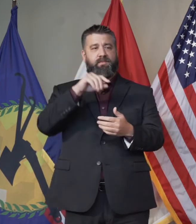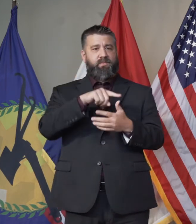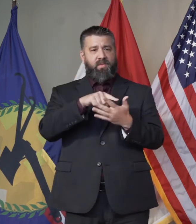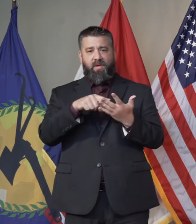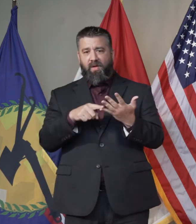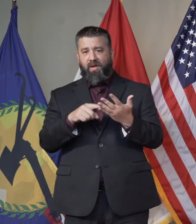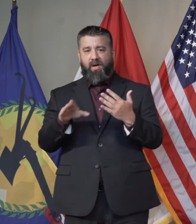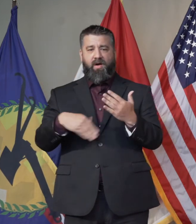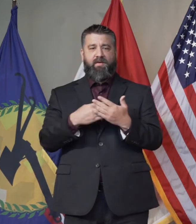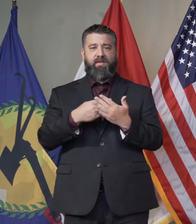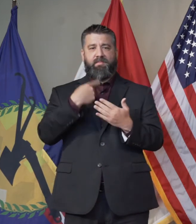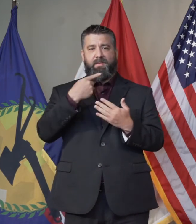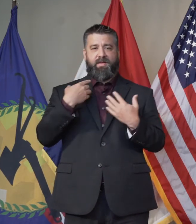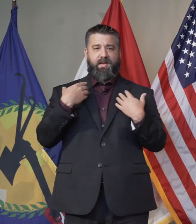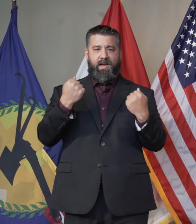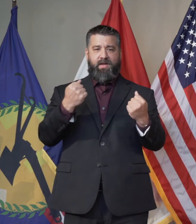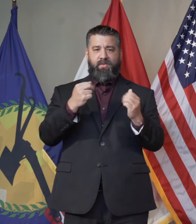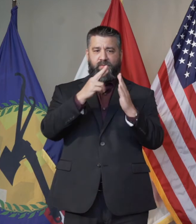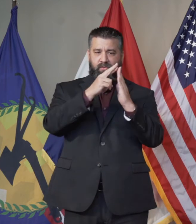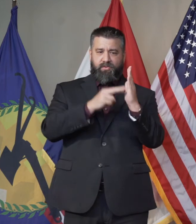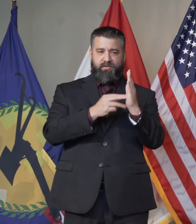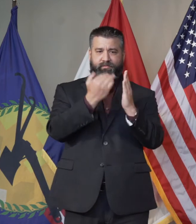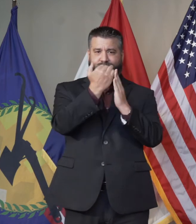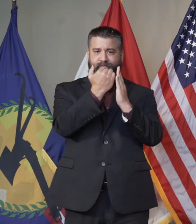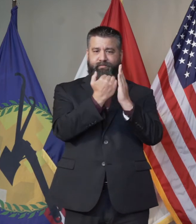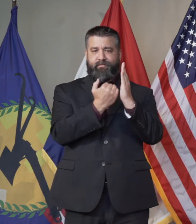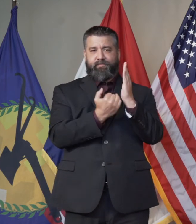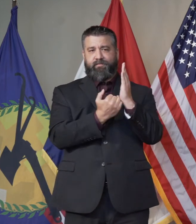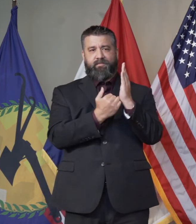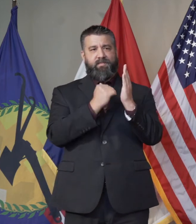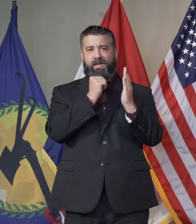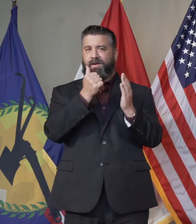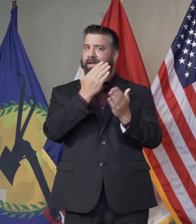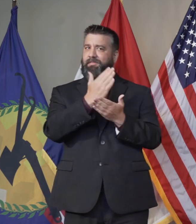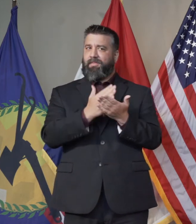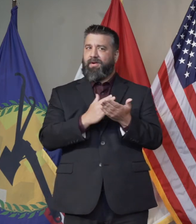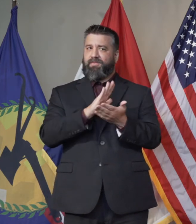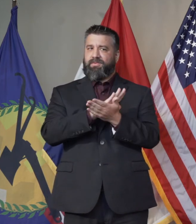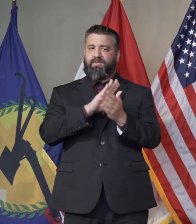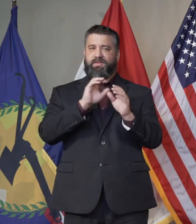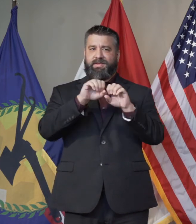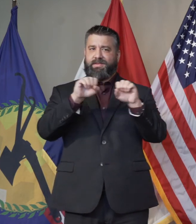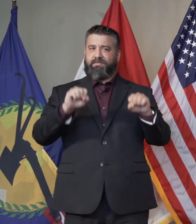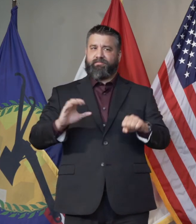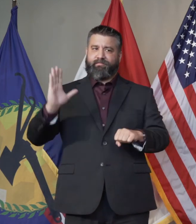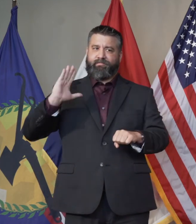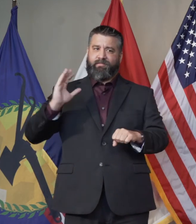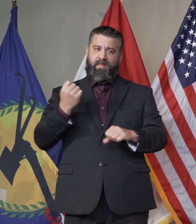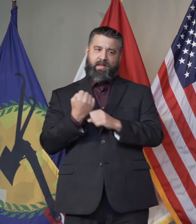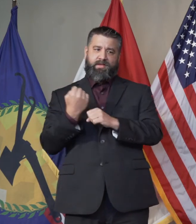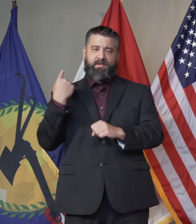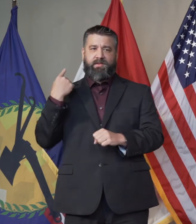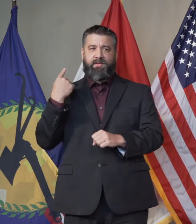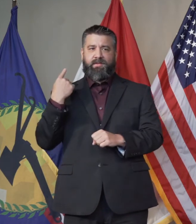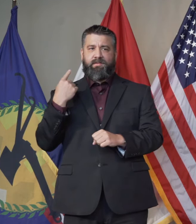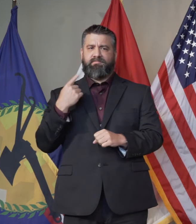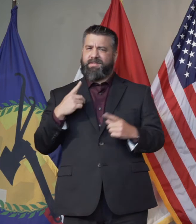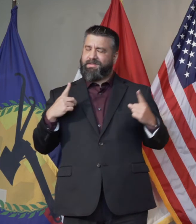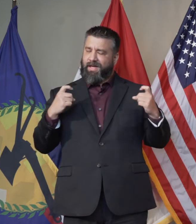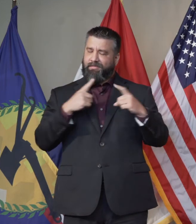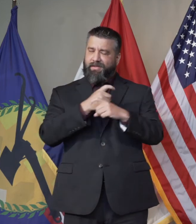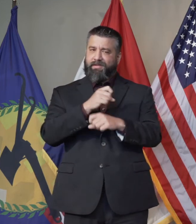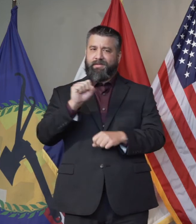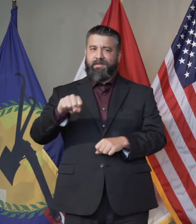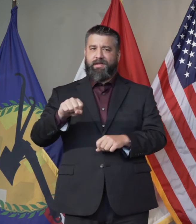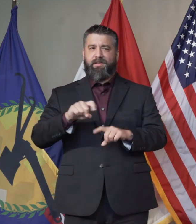these public health, public safety guidelines that weren't part of our school system a year ago. That's pretty complicated. But I think they'll get there. I think